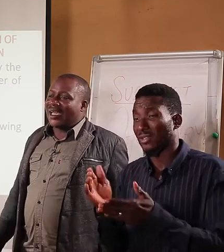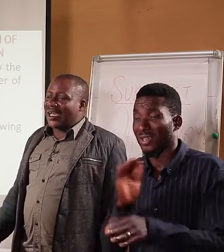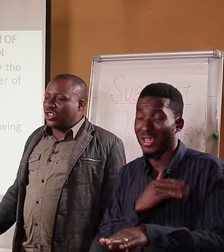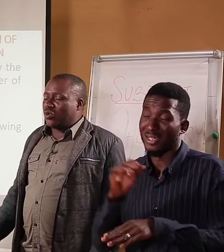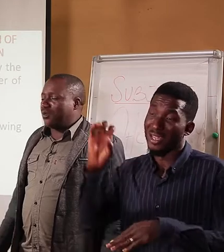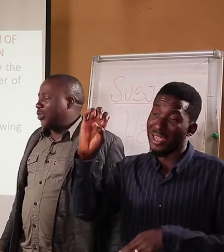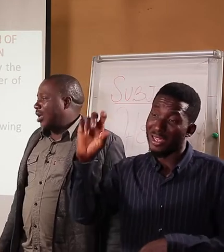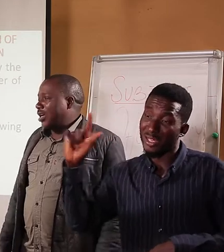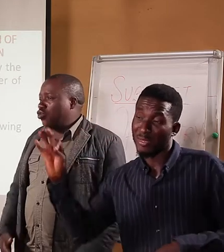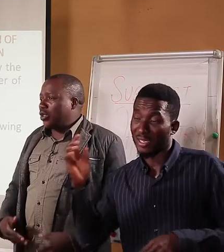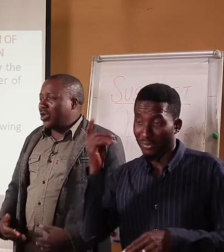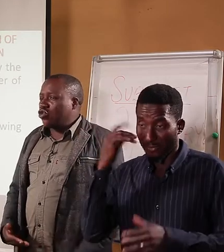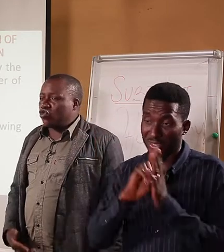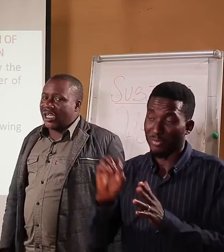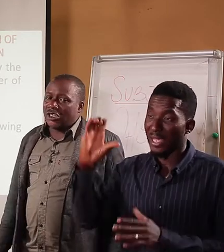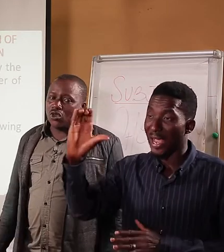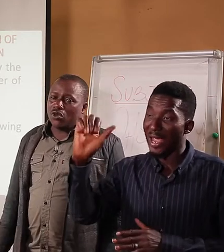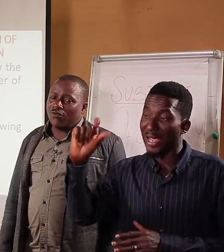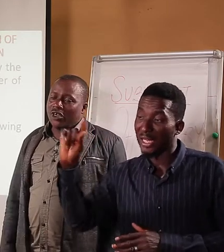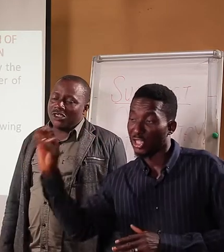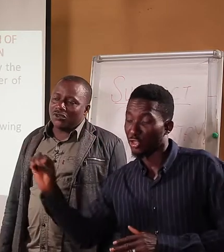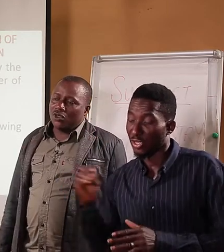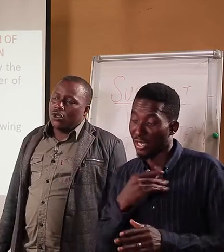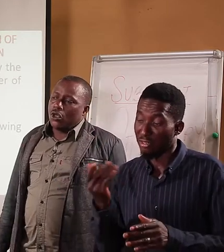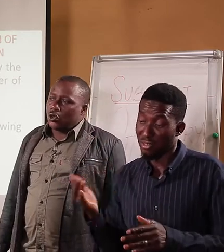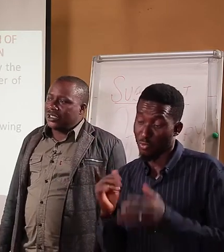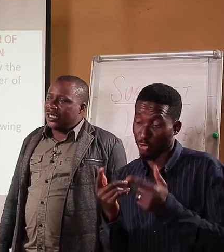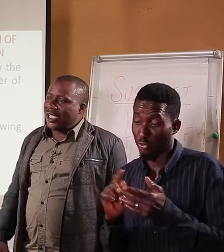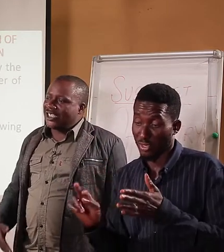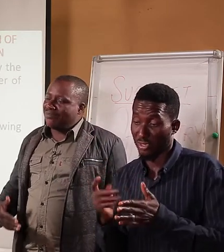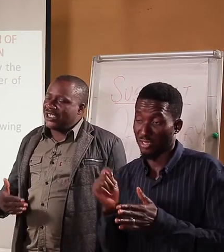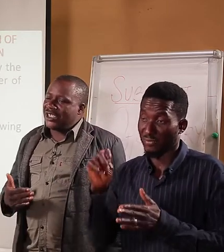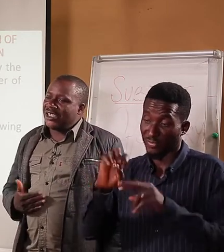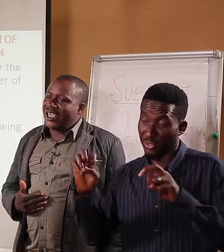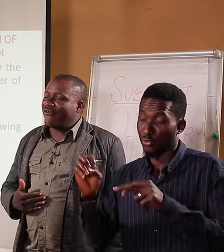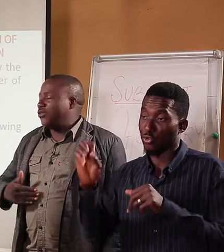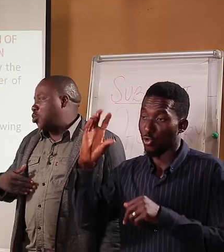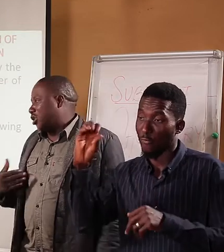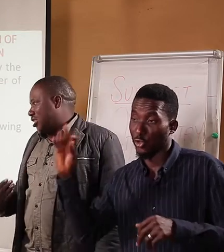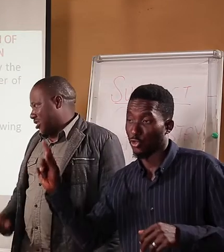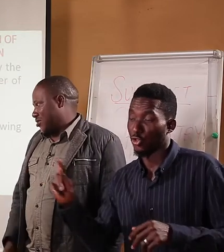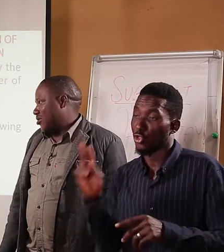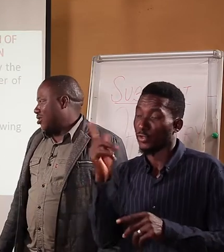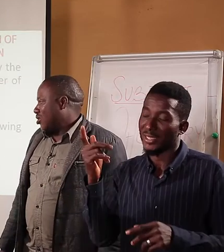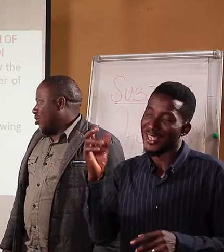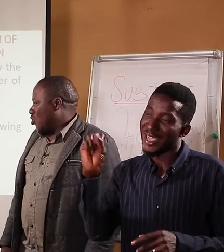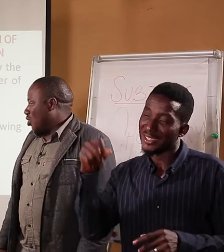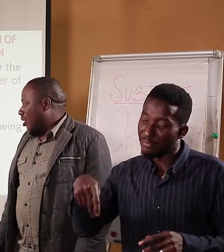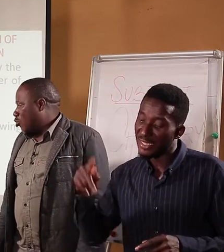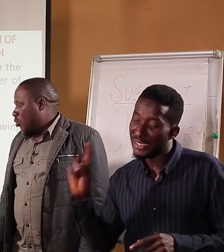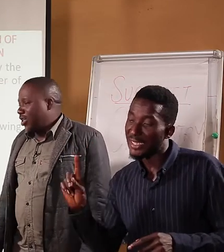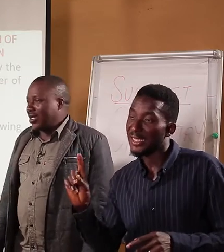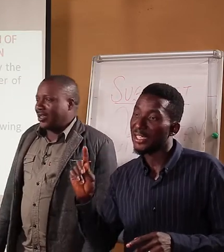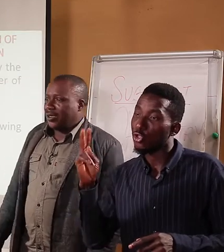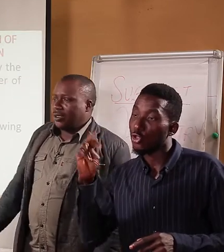element like calcium, and they want you to write the electronic configuration using the SPDF notation. You